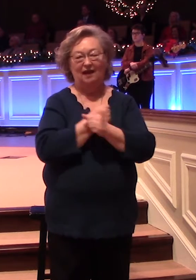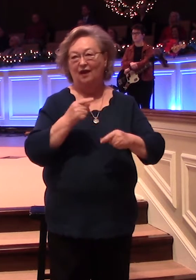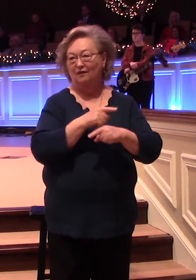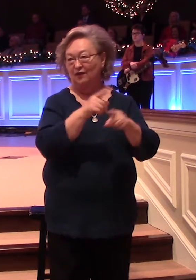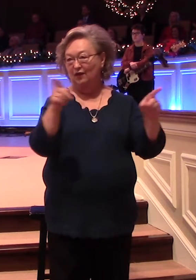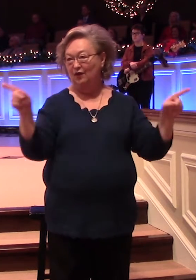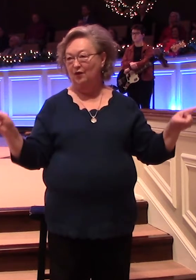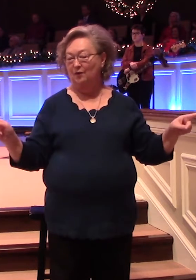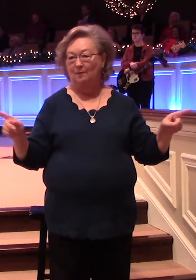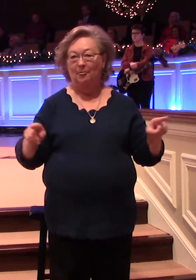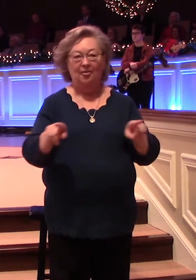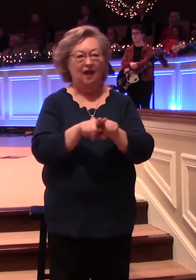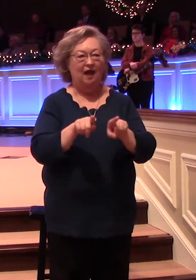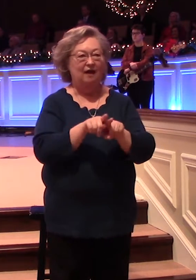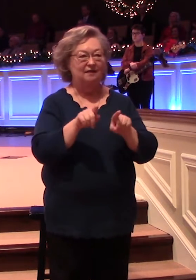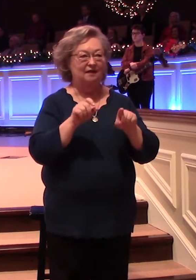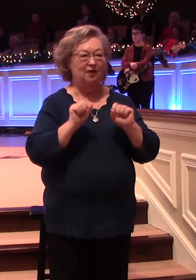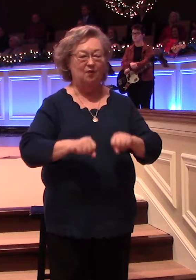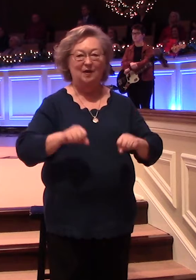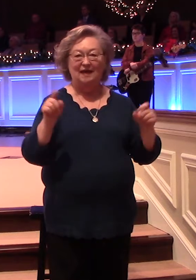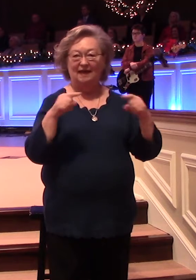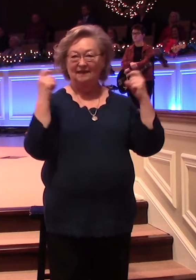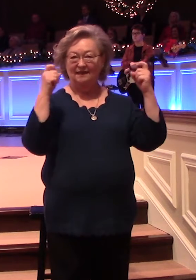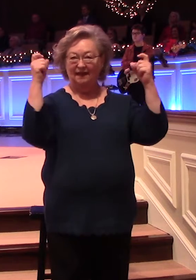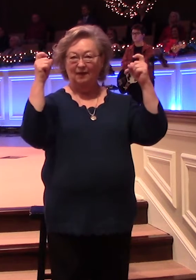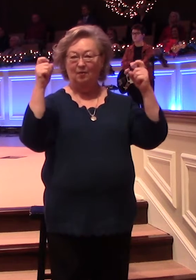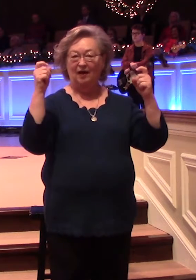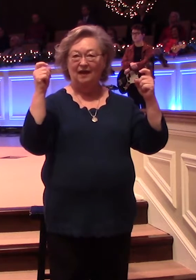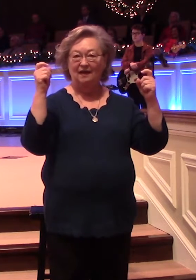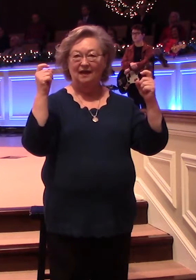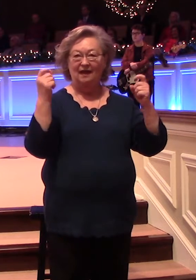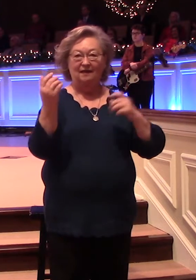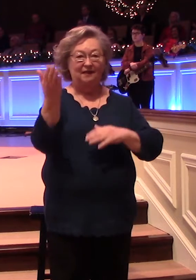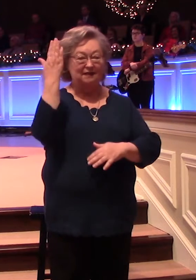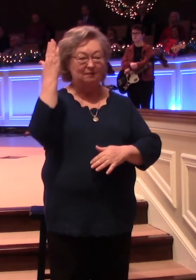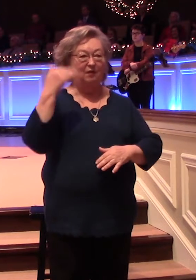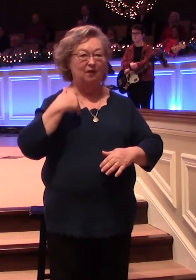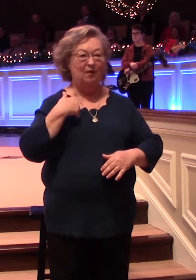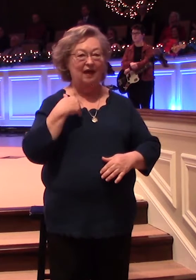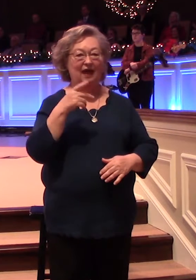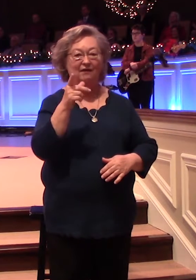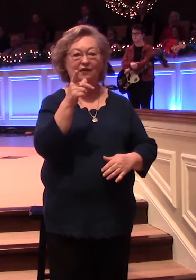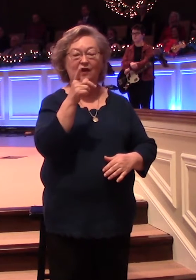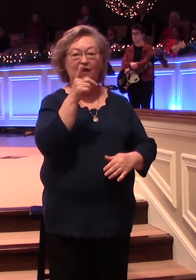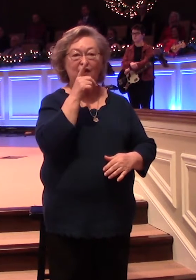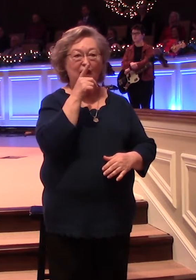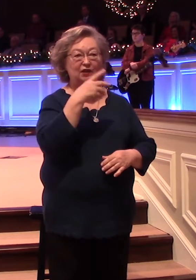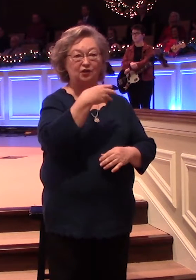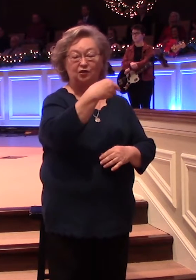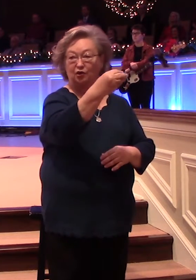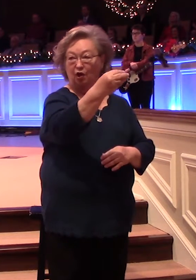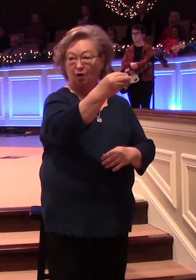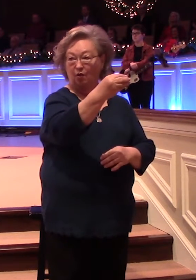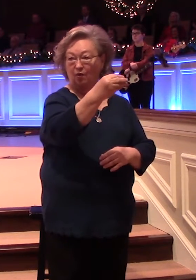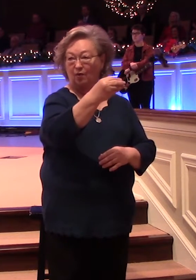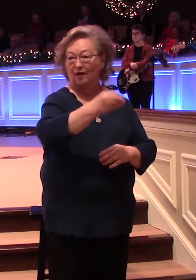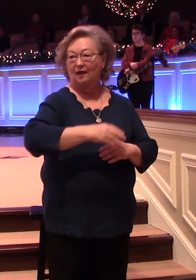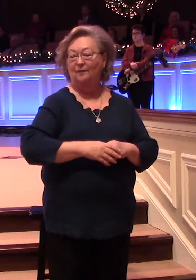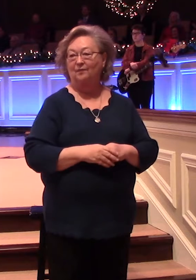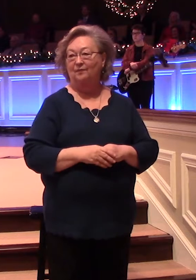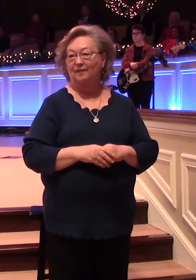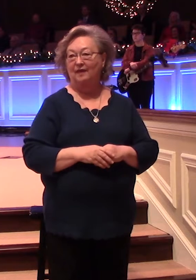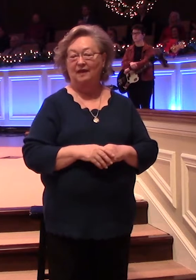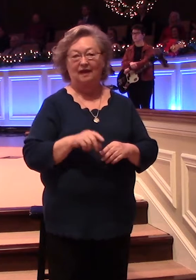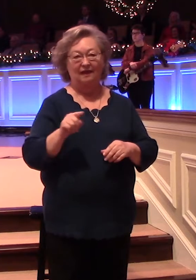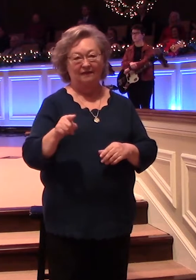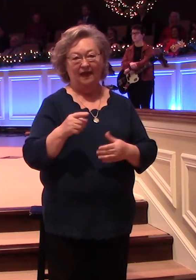this morning. After the worship service is over, we have lunch to go. We'll provide lunch for you. You can pick it up, and that supports and benefits our children's